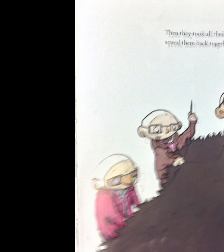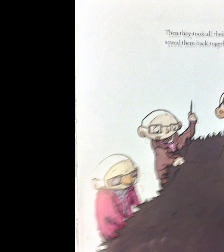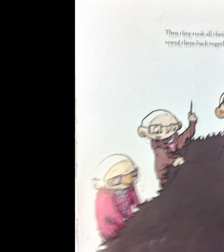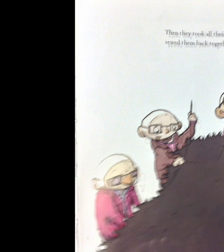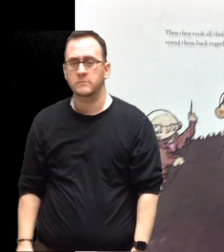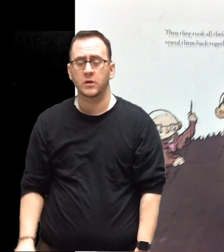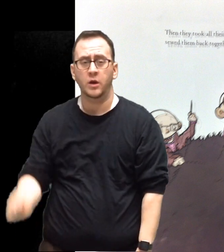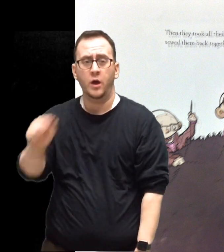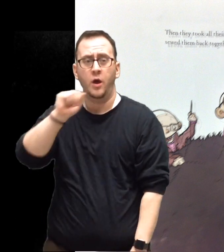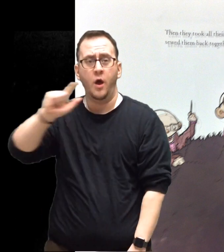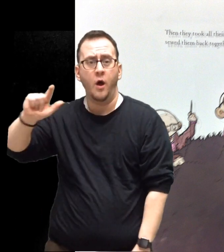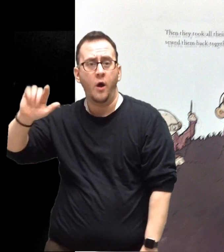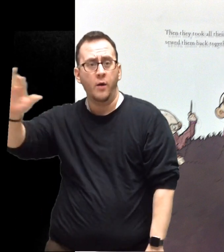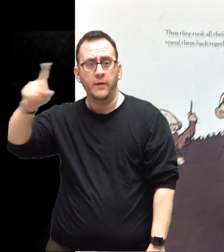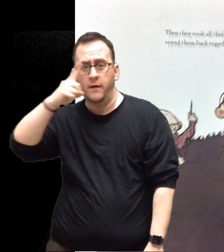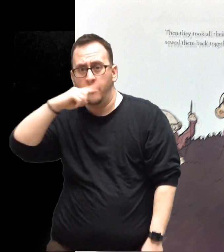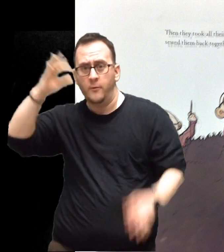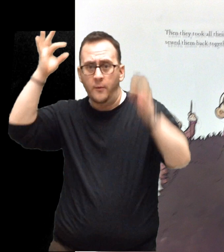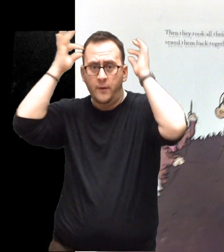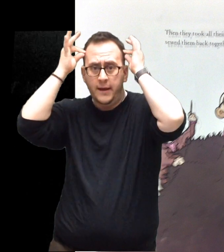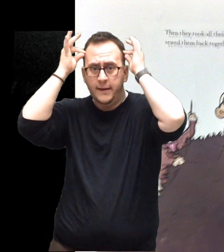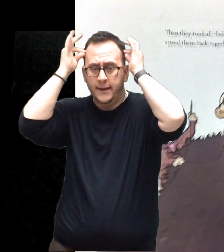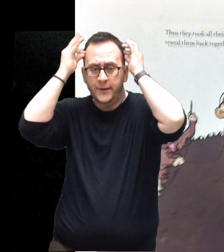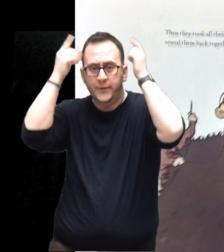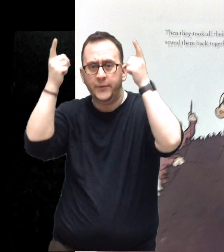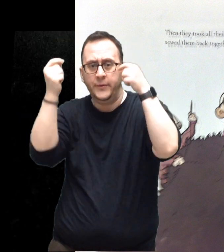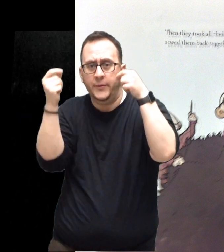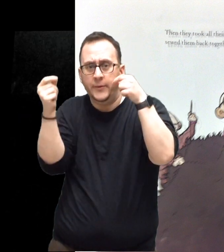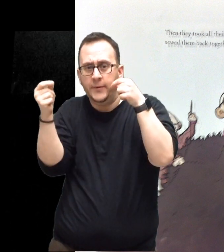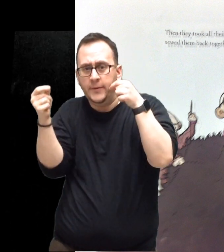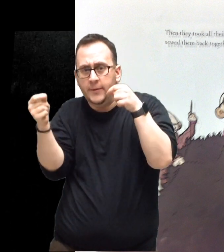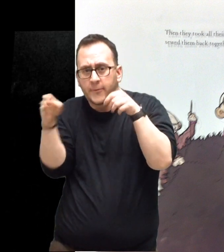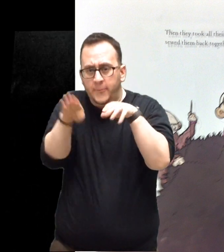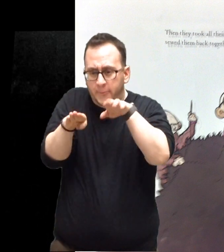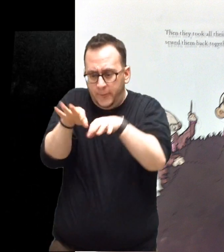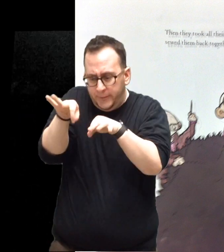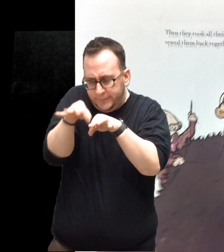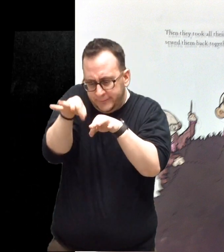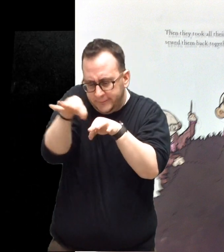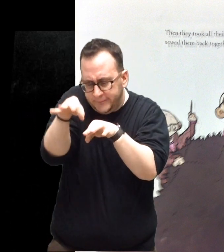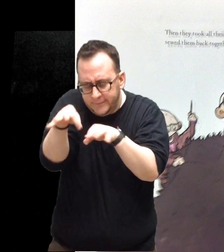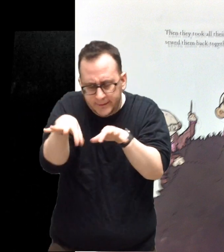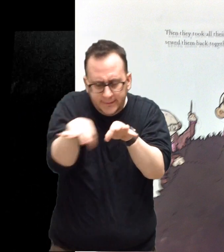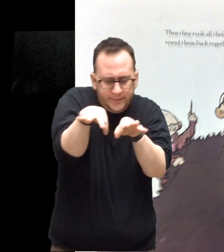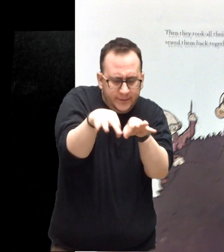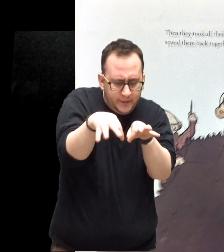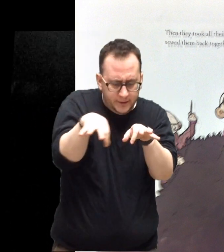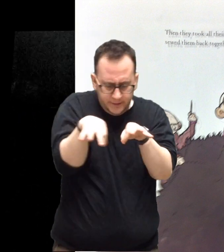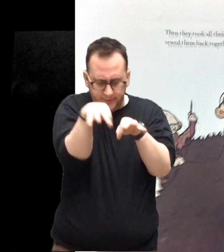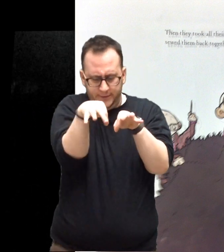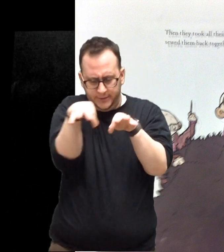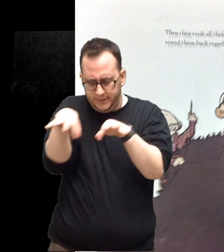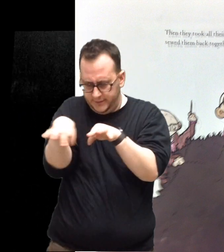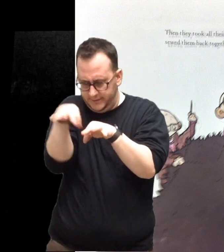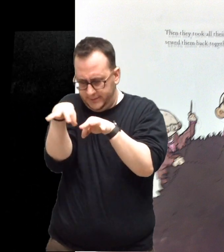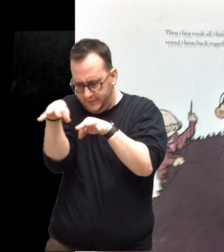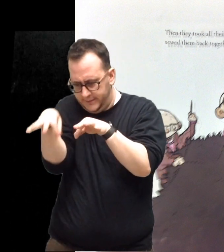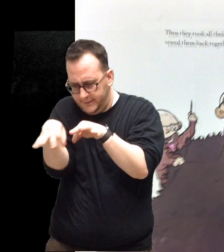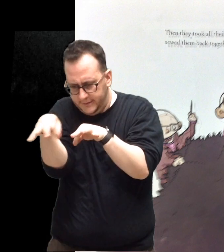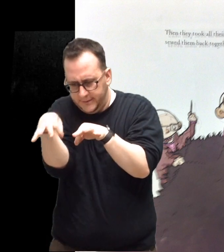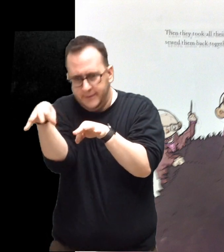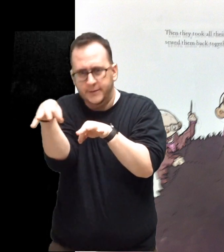as they concentrate. Then, they took all their wigs and sewed them back together.